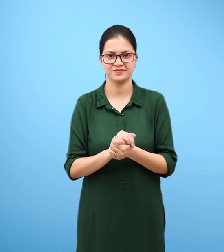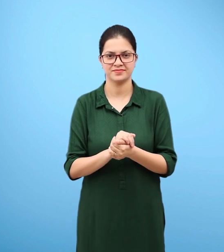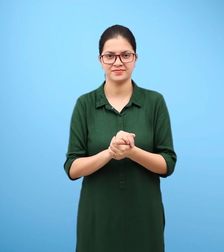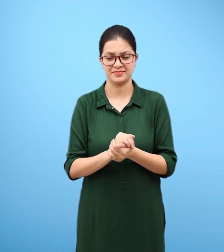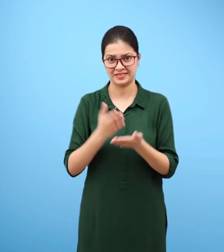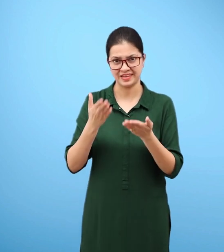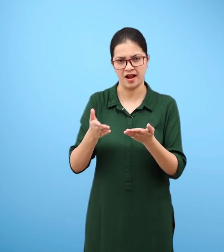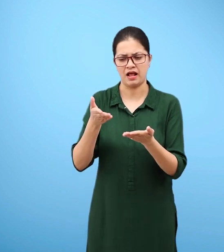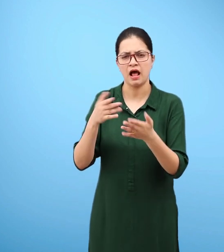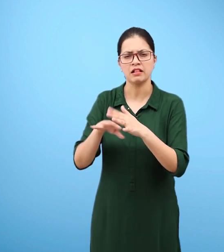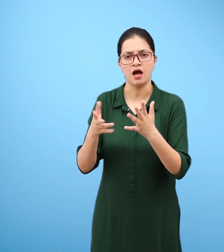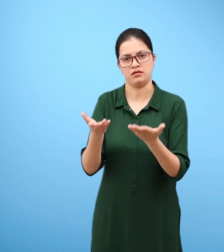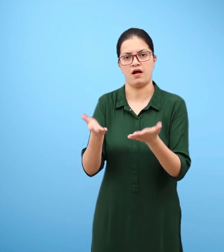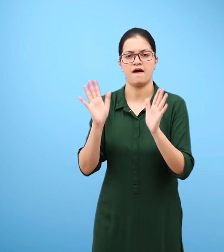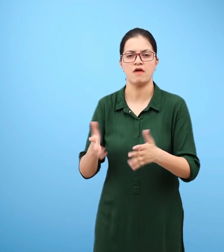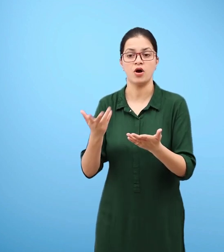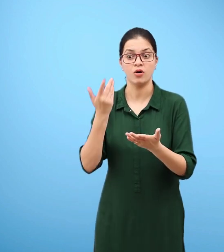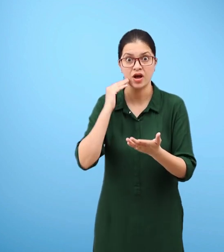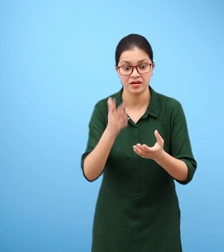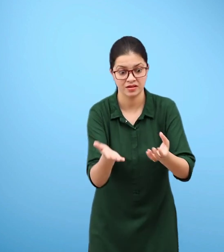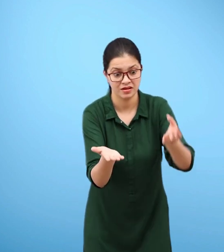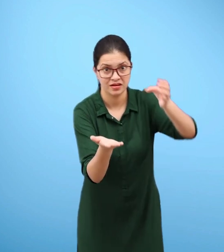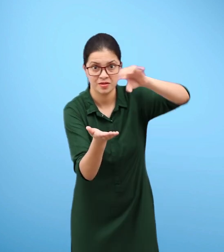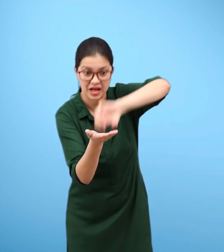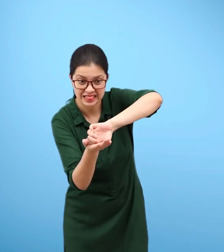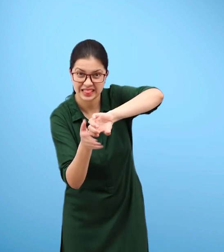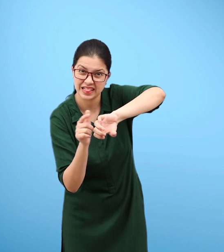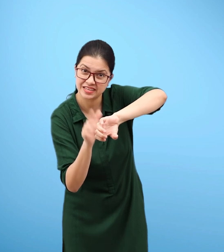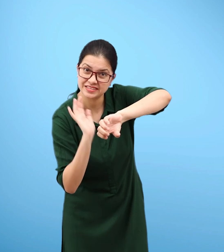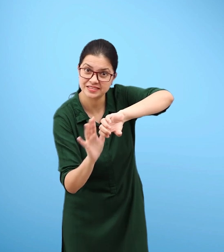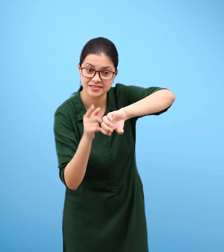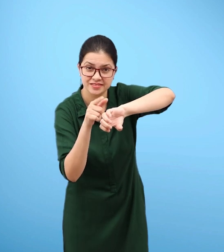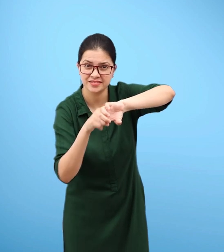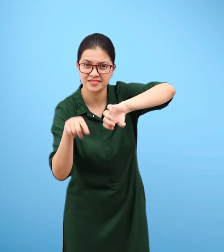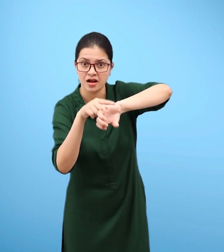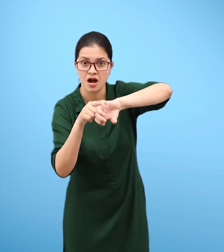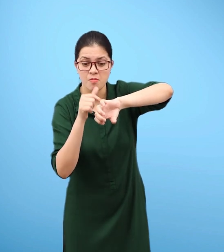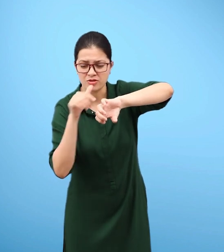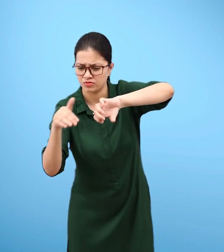In fact, it was filled completely with air even when you turned it upside down.